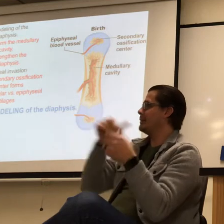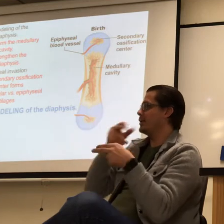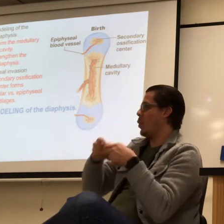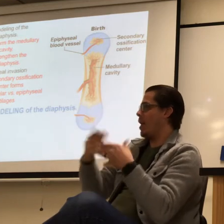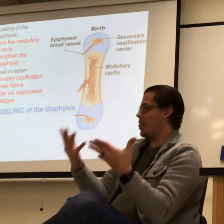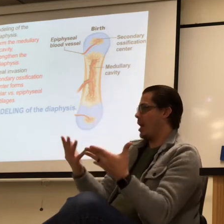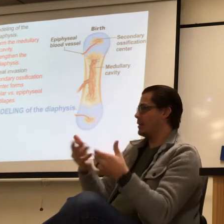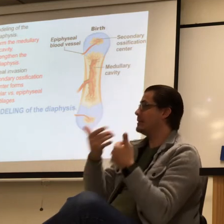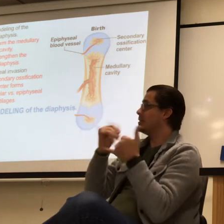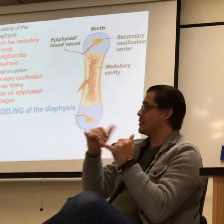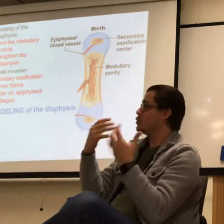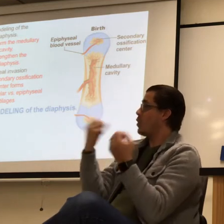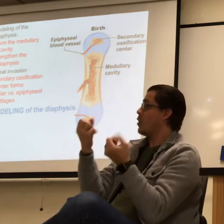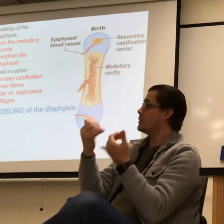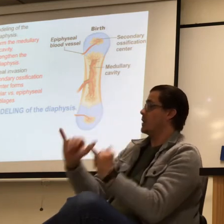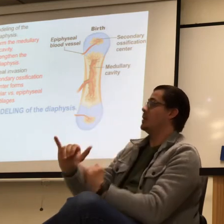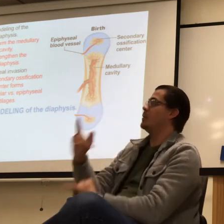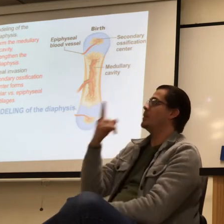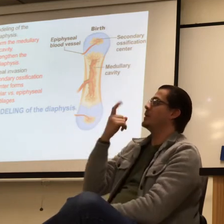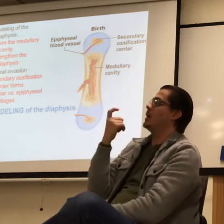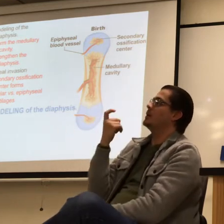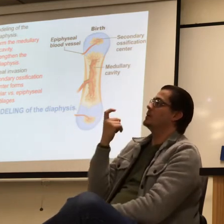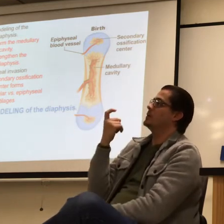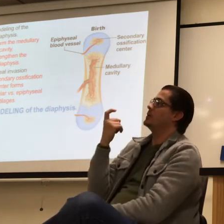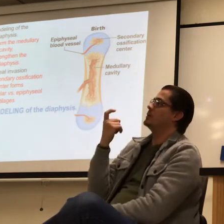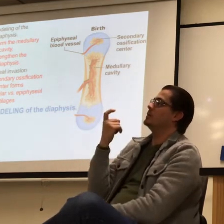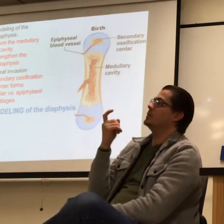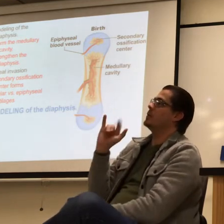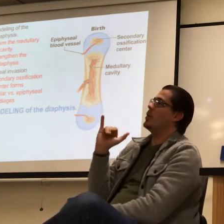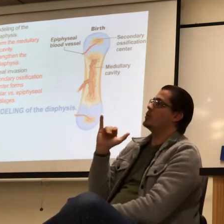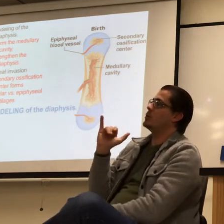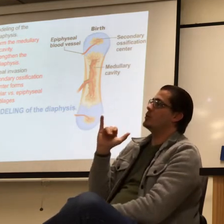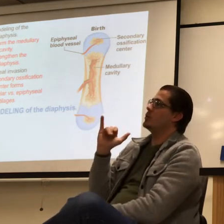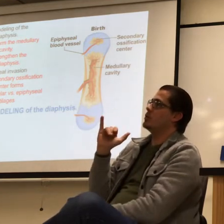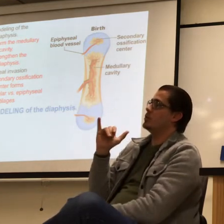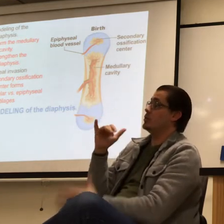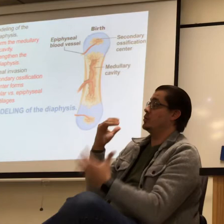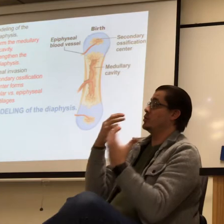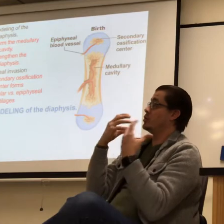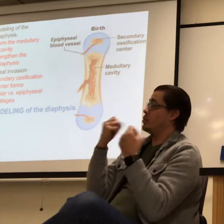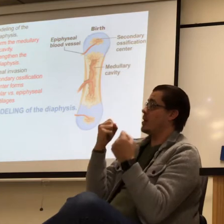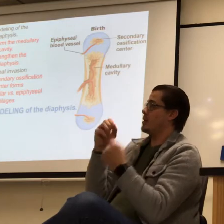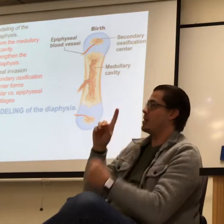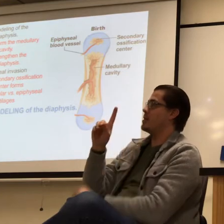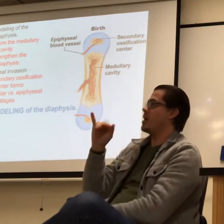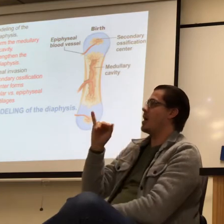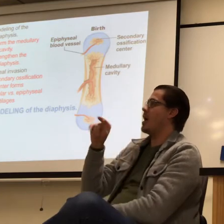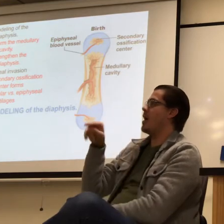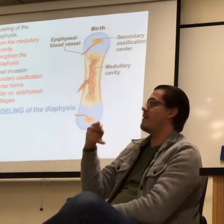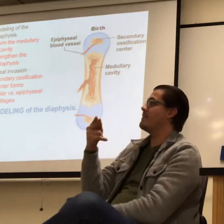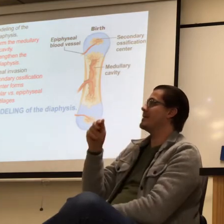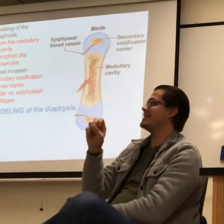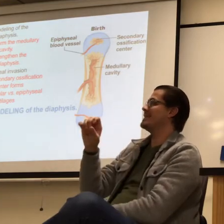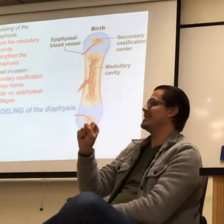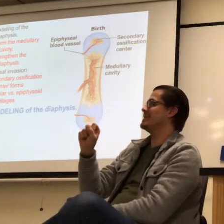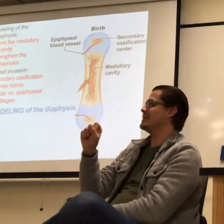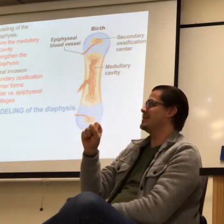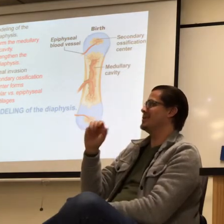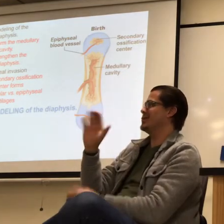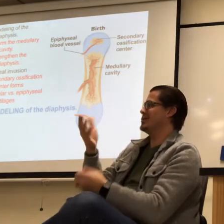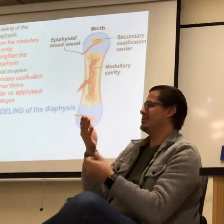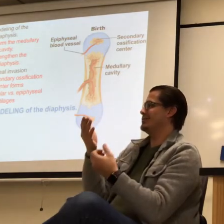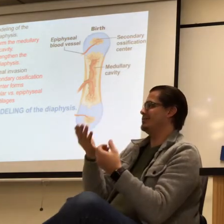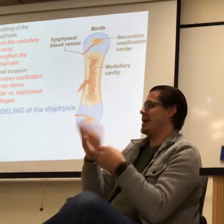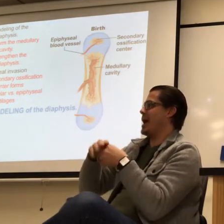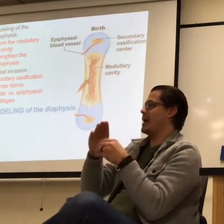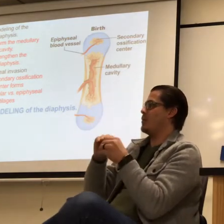it's still very strong because you also strengthen the diaphysis. You just put more compact bone around